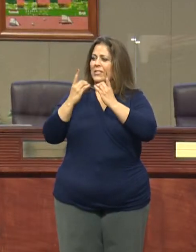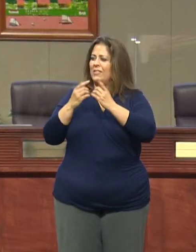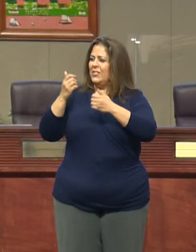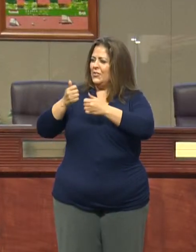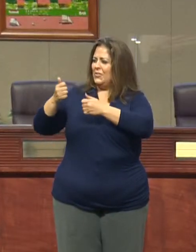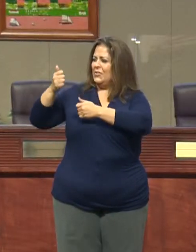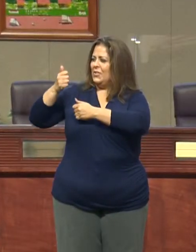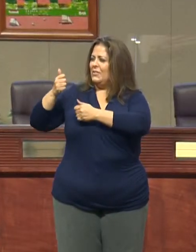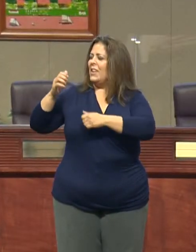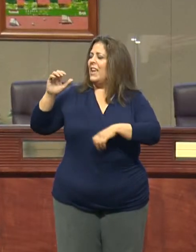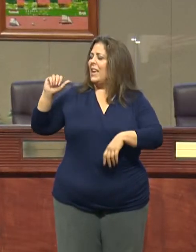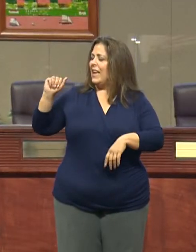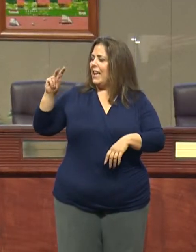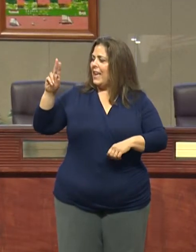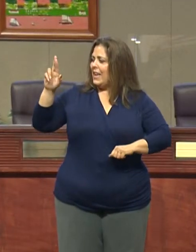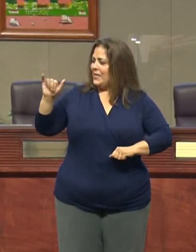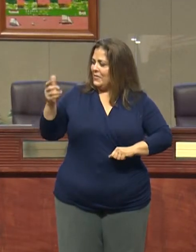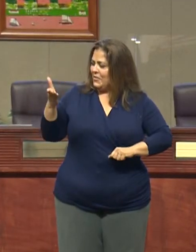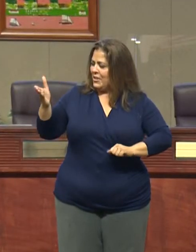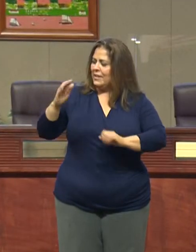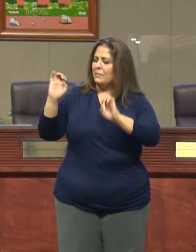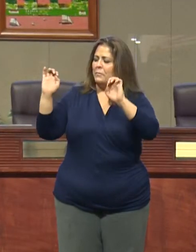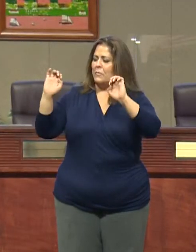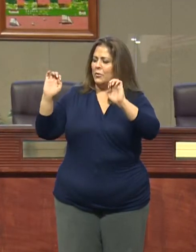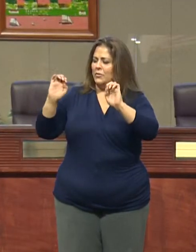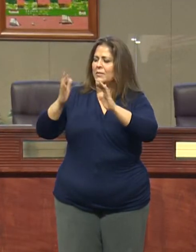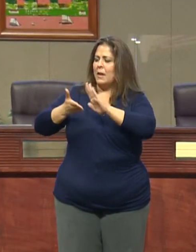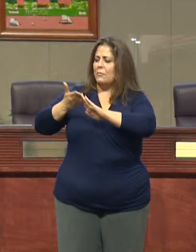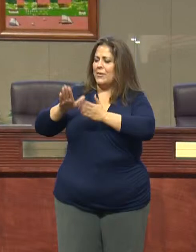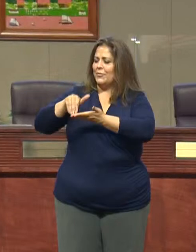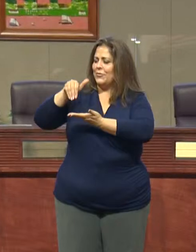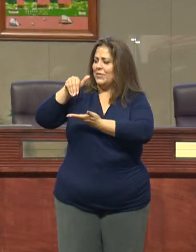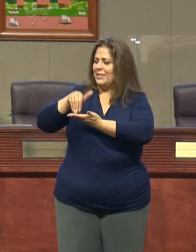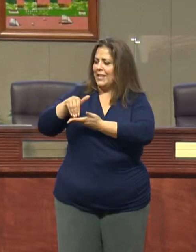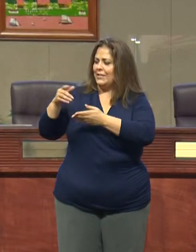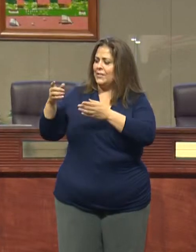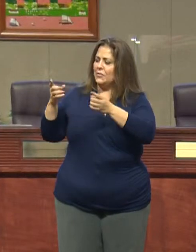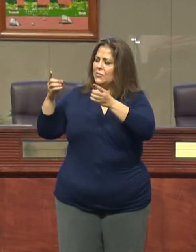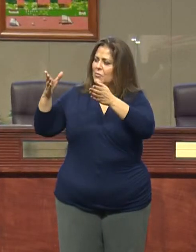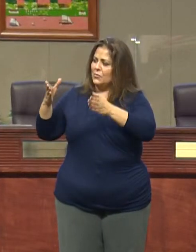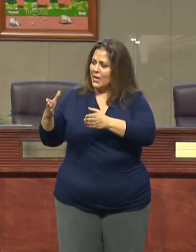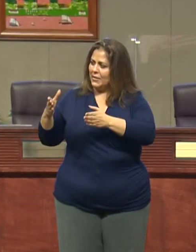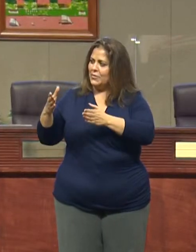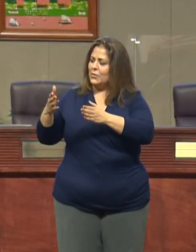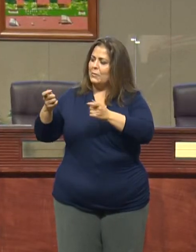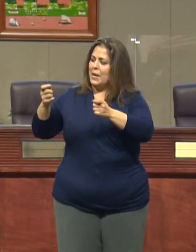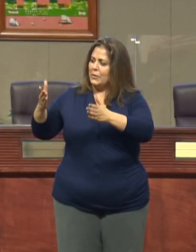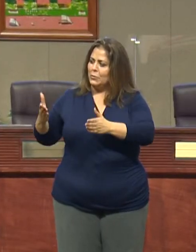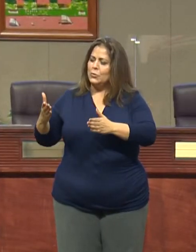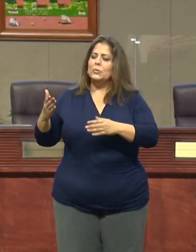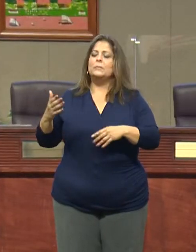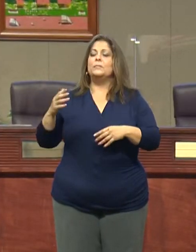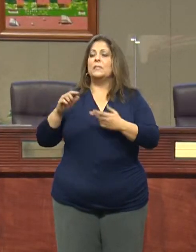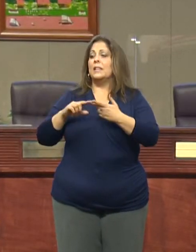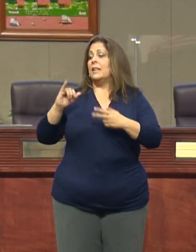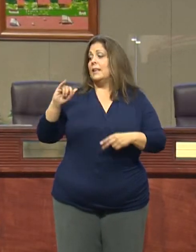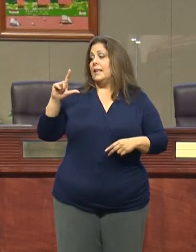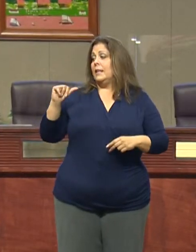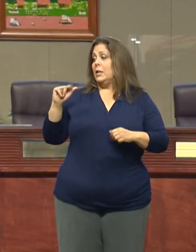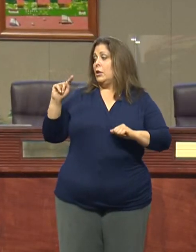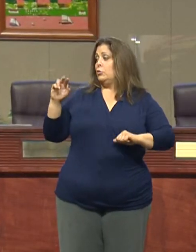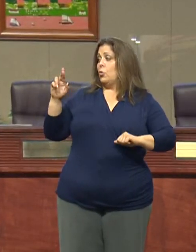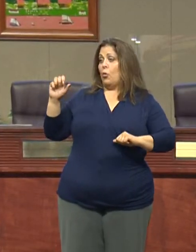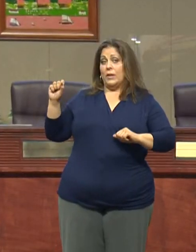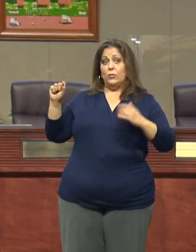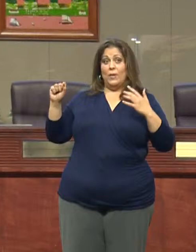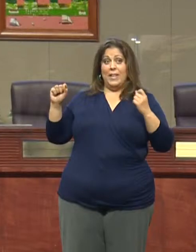Avery, our Emergency Operations Center and Director and Emergency Manager. Ms. Ilia Torres can